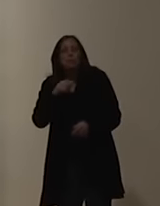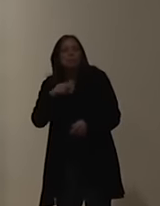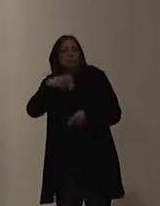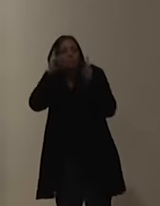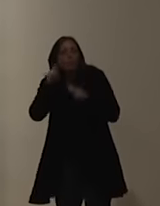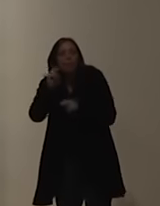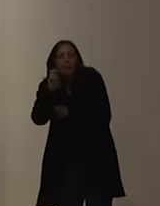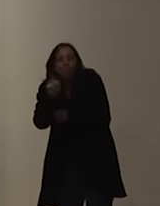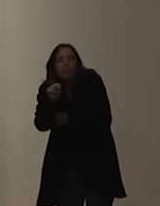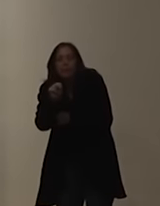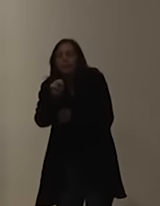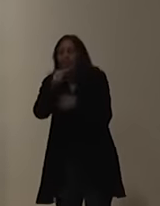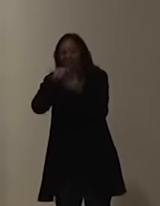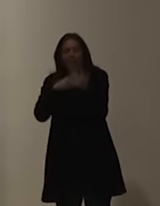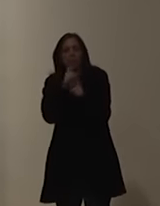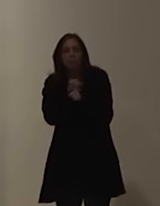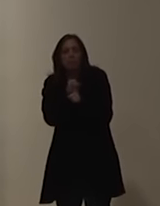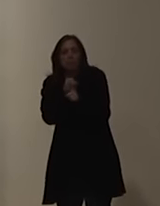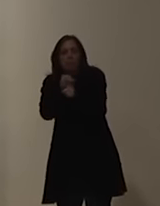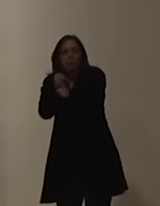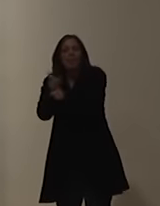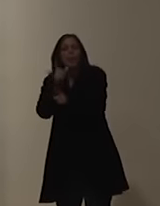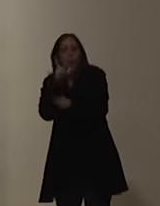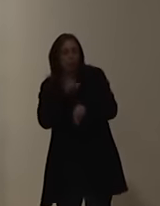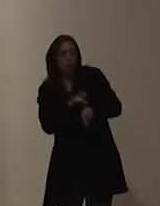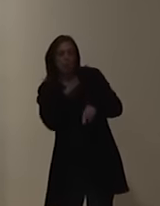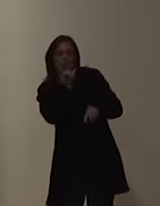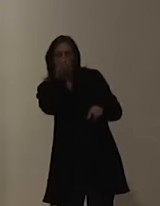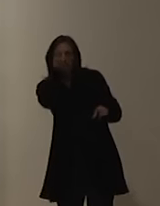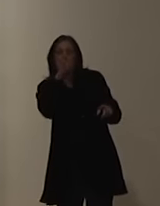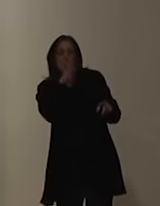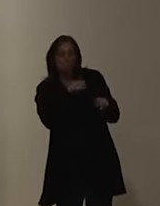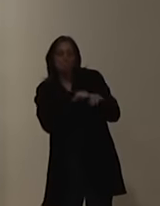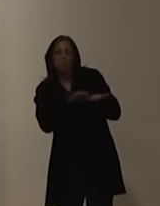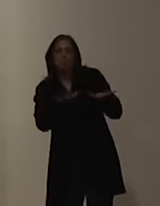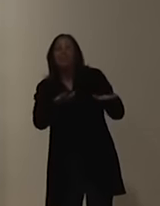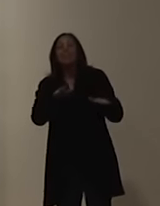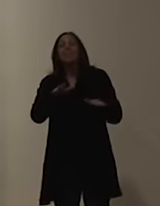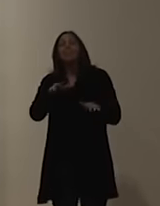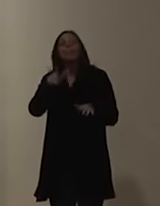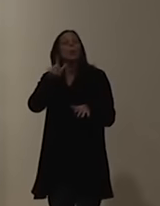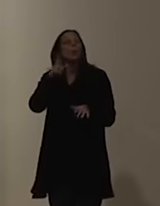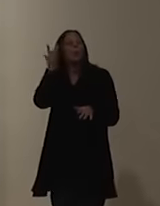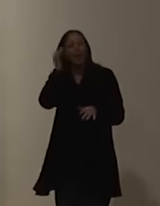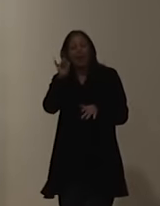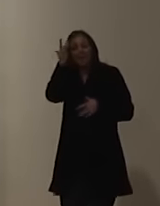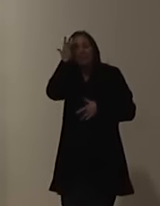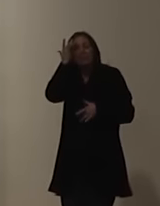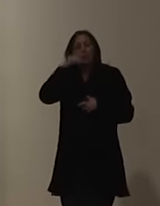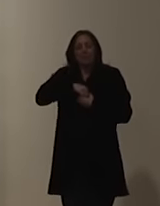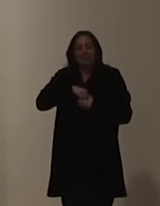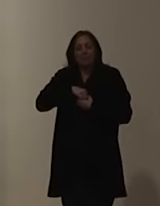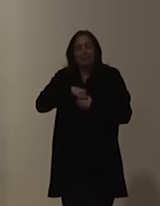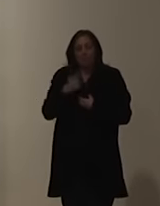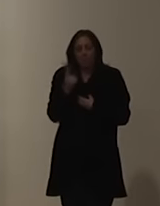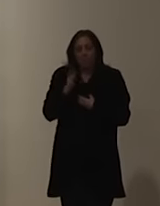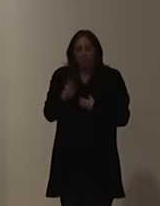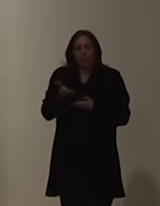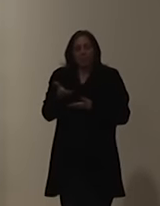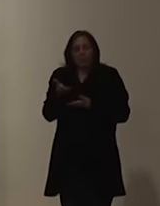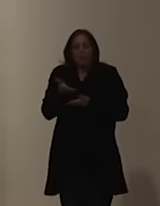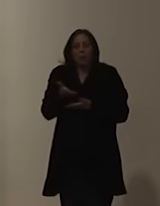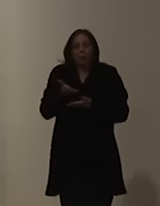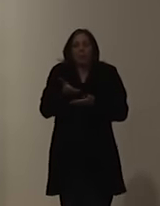and the nurses. Same story every time. It's a disease of caregivers. You could say an infection control disease, but that